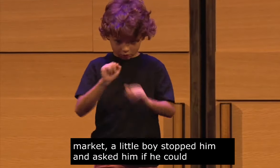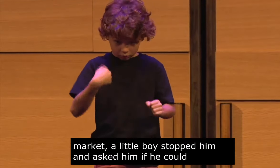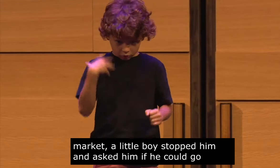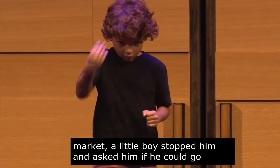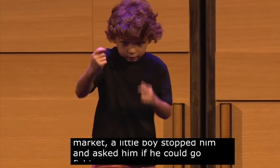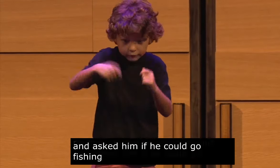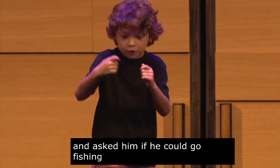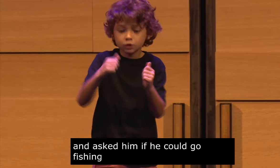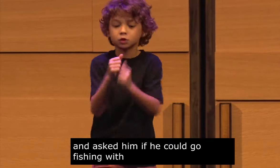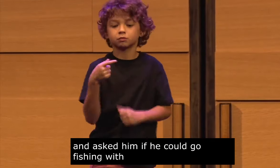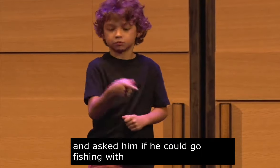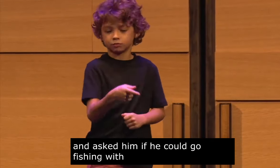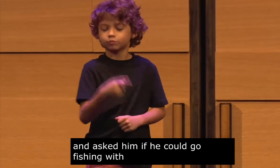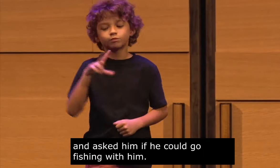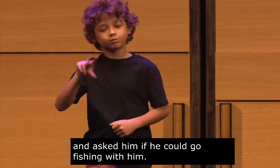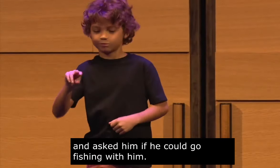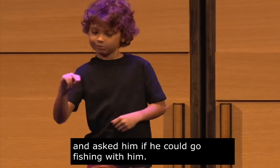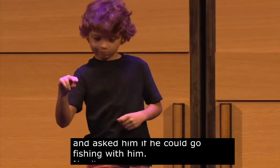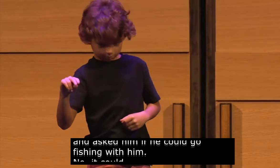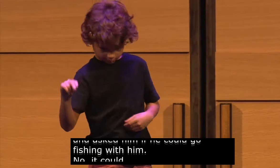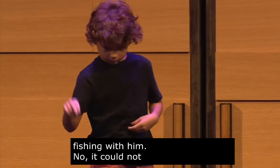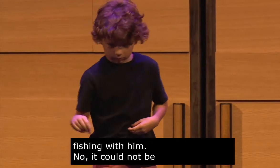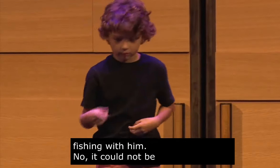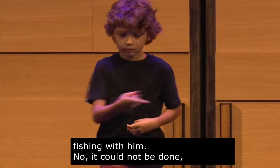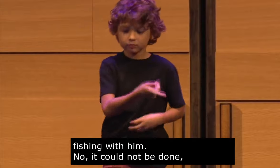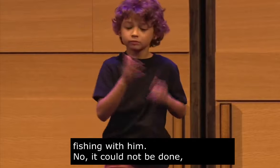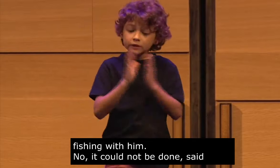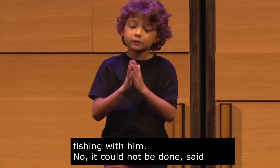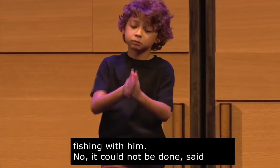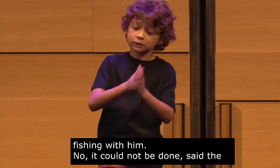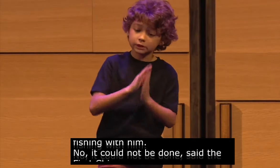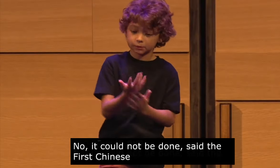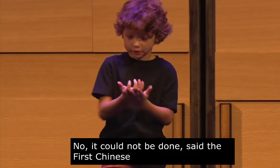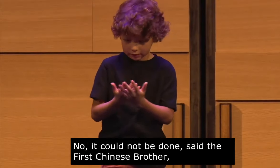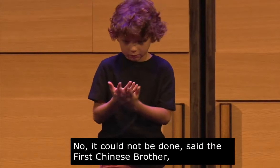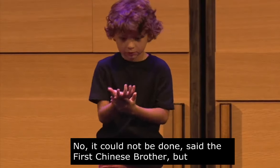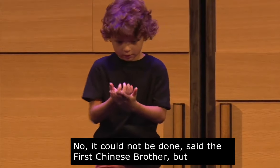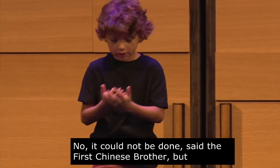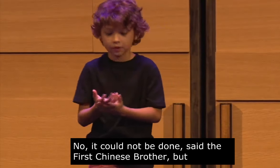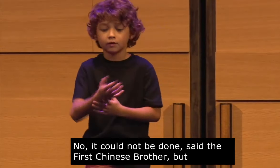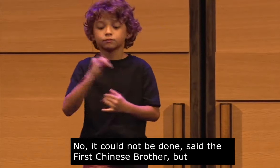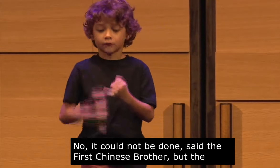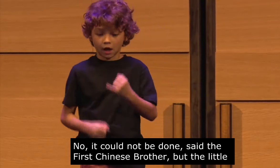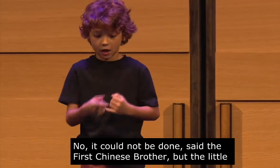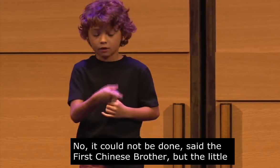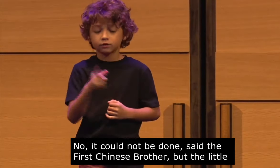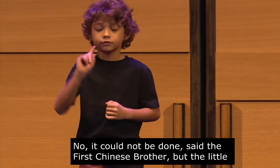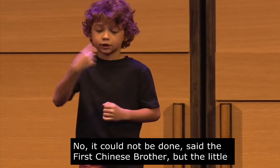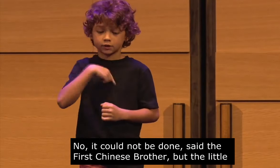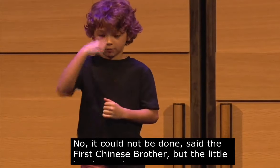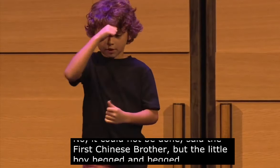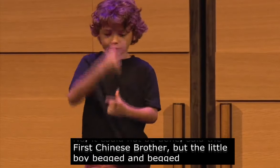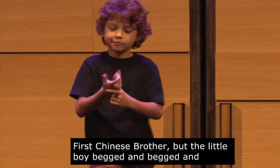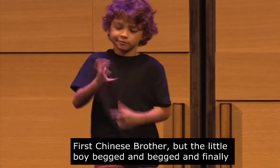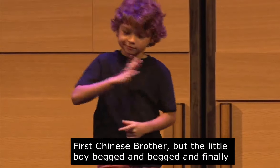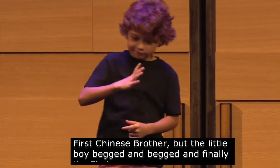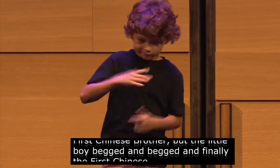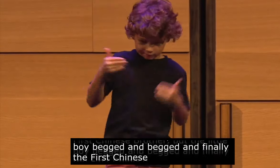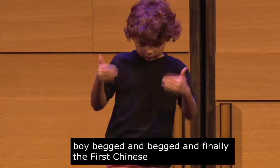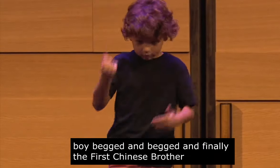him if he could go fishing with him. No, it could not be done, said the first Chinese brother. But the little boy begged and begged, and finally the first Chinese